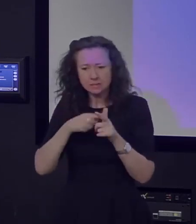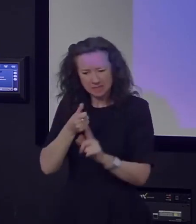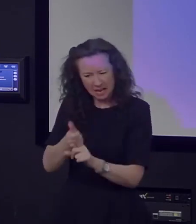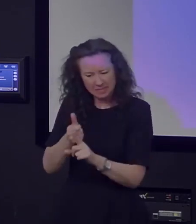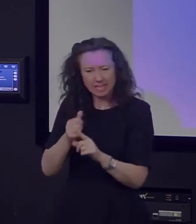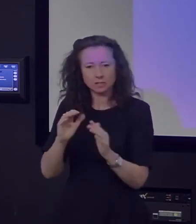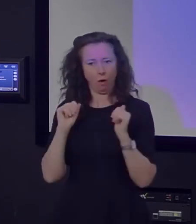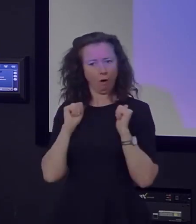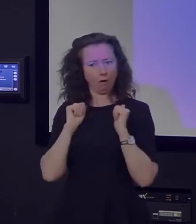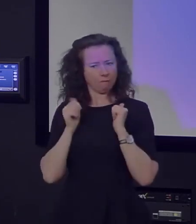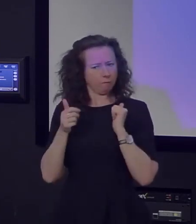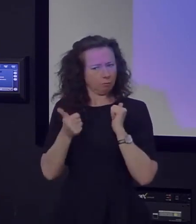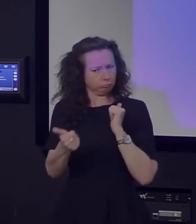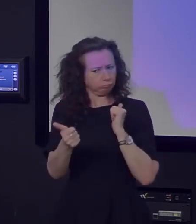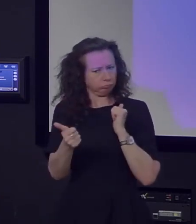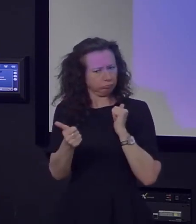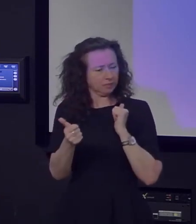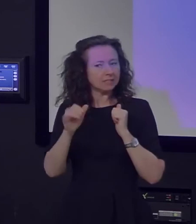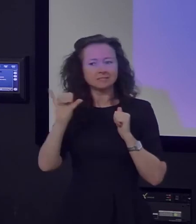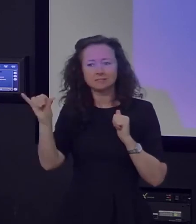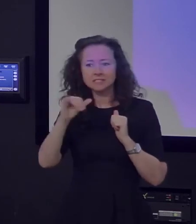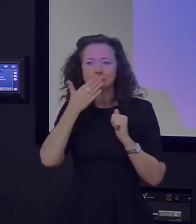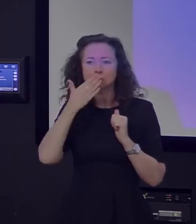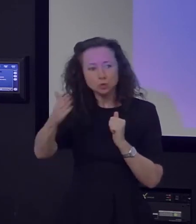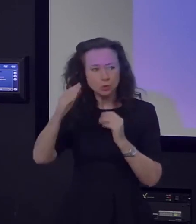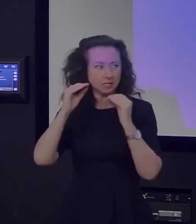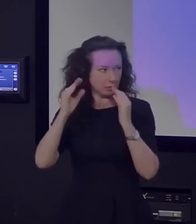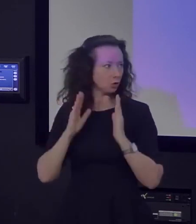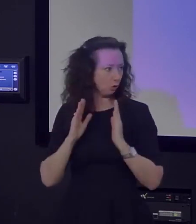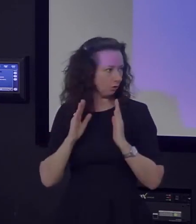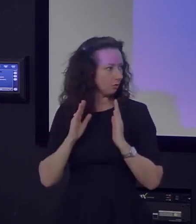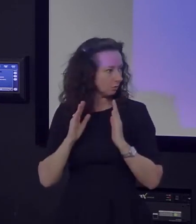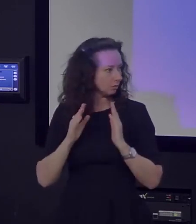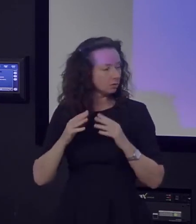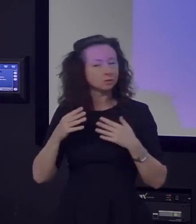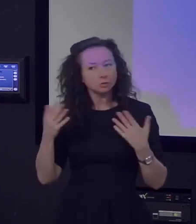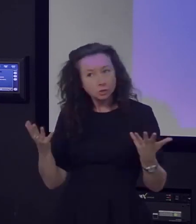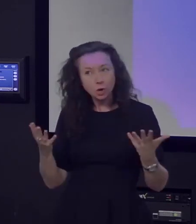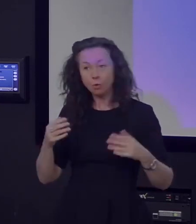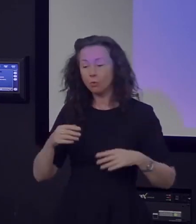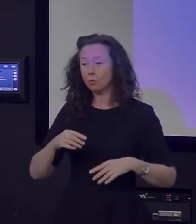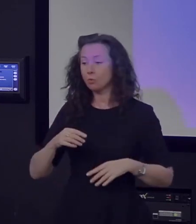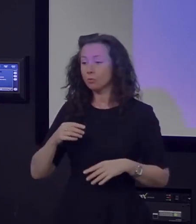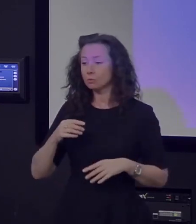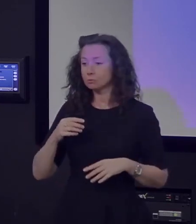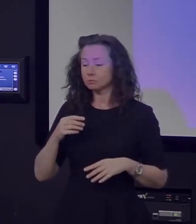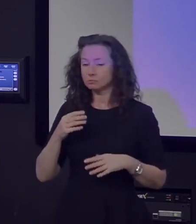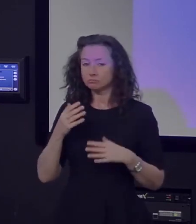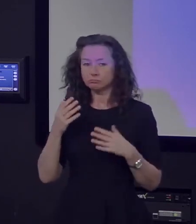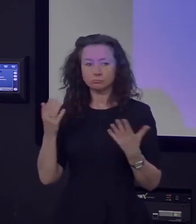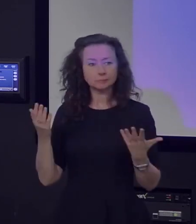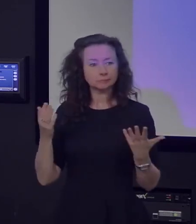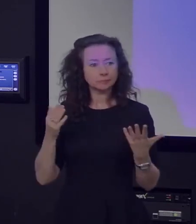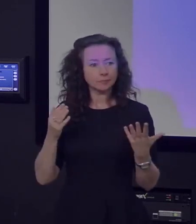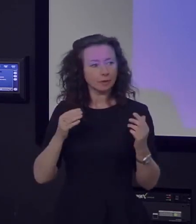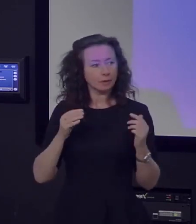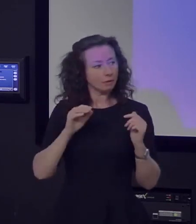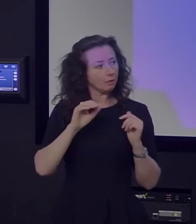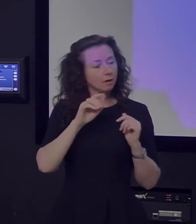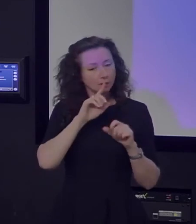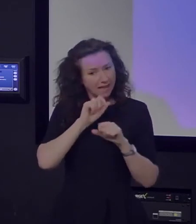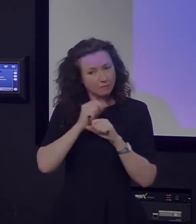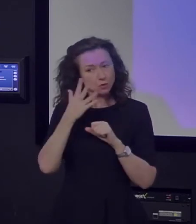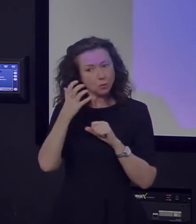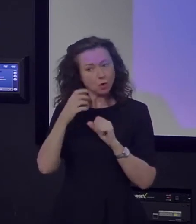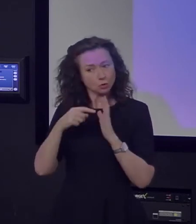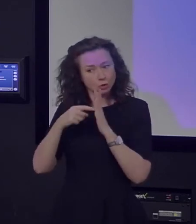is what a good teacher would do all the time. So I think the answer is that if you want to show the